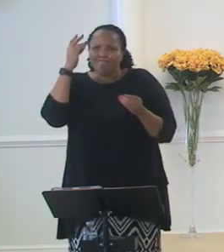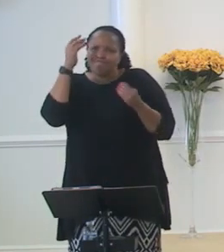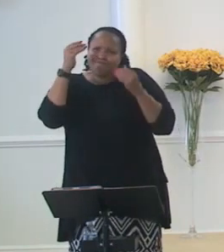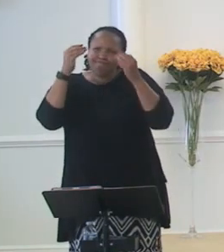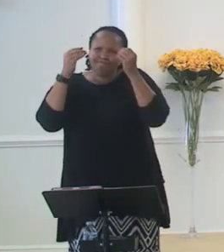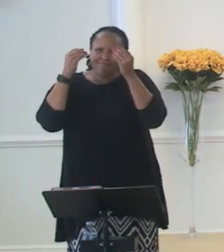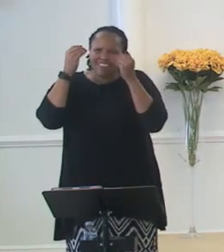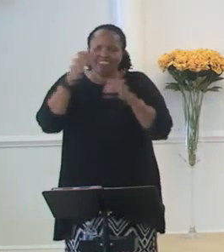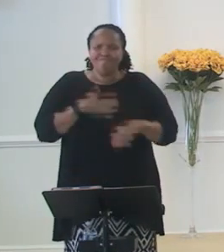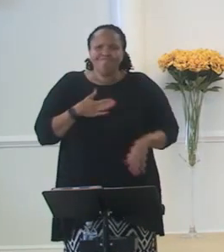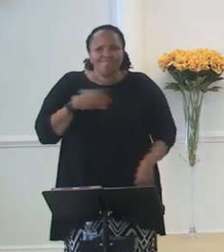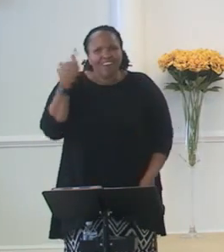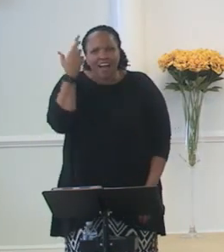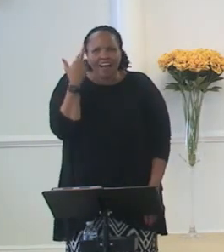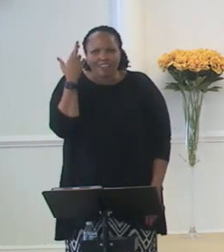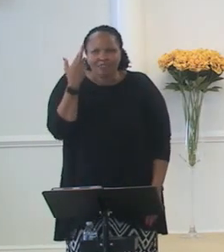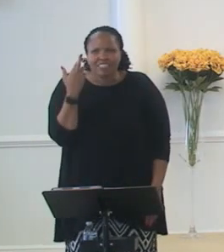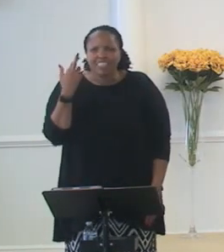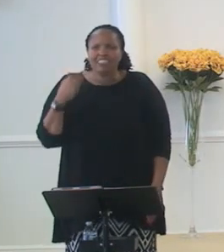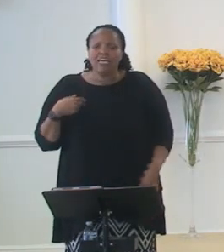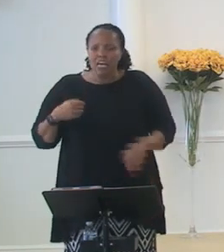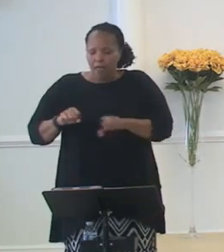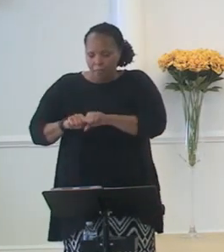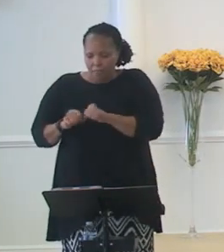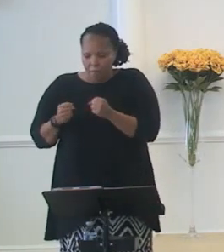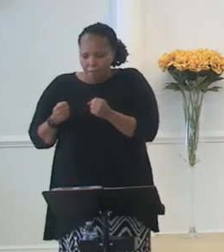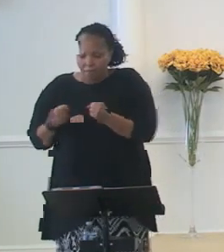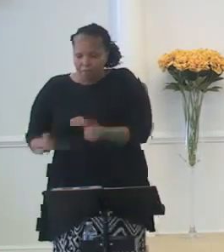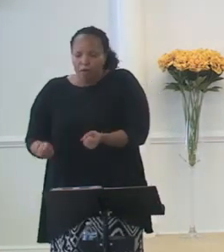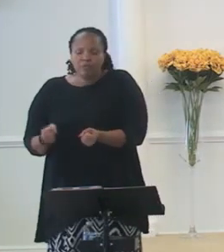enough reasoning, then brokenness will be